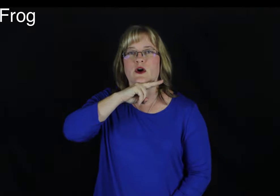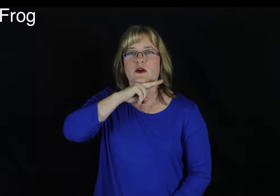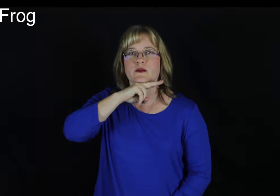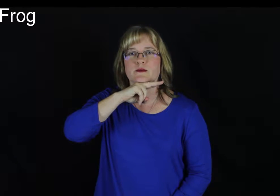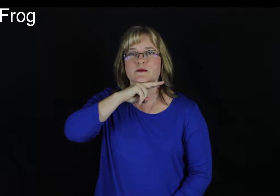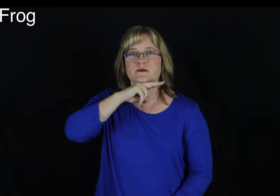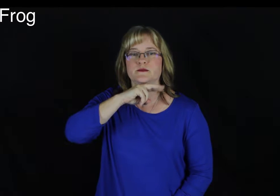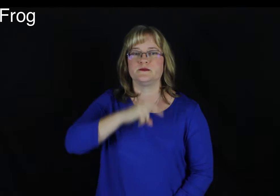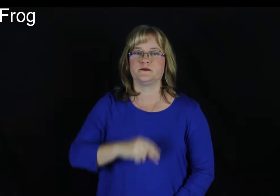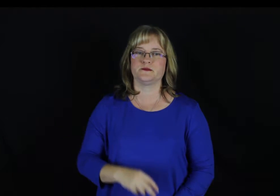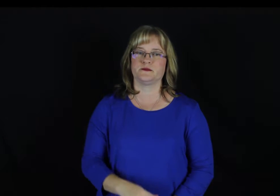Frog.